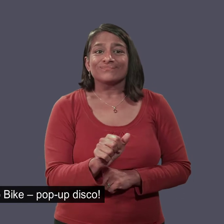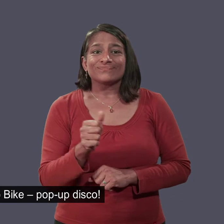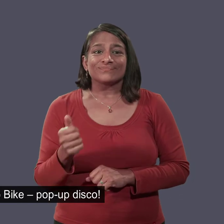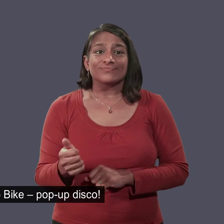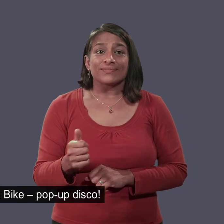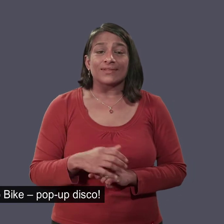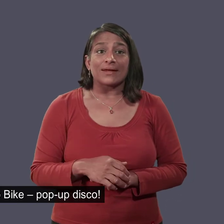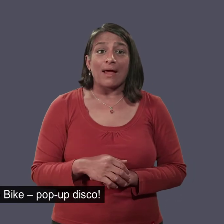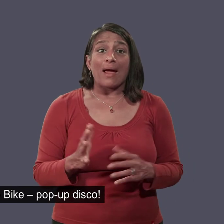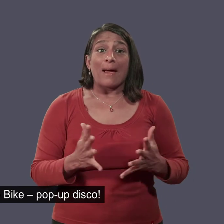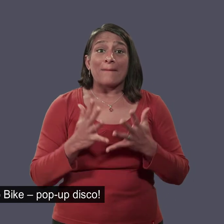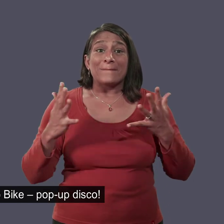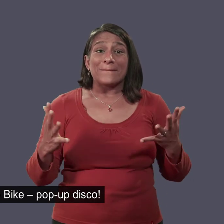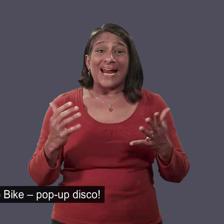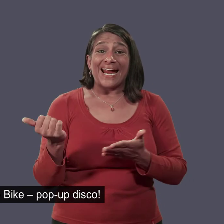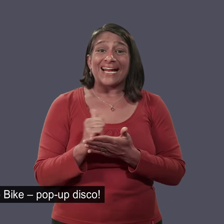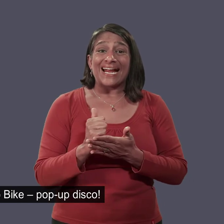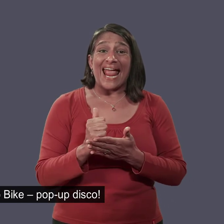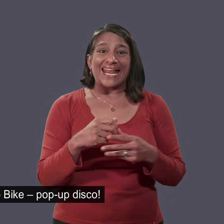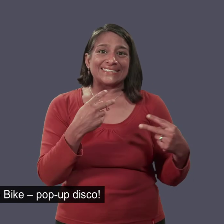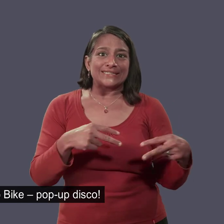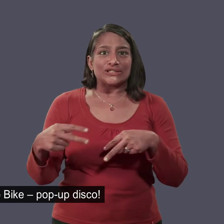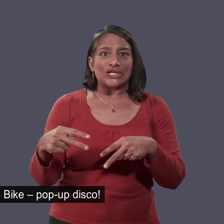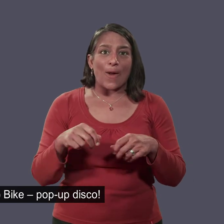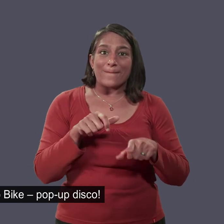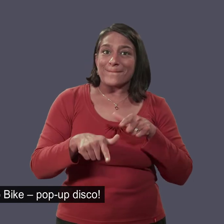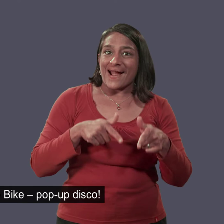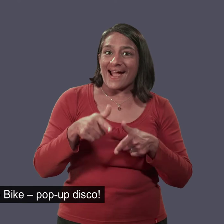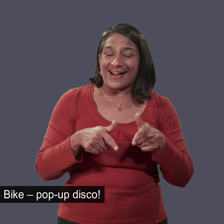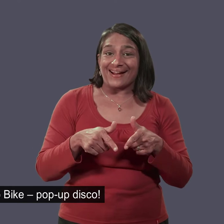Big Gay Disco Bike, pop-up disco.